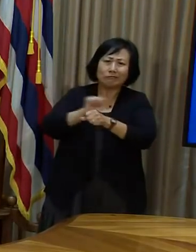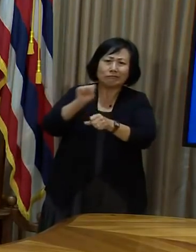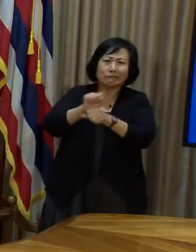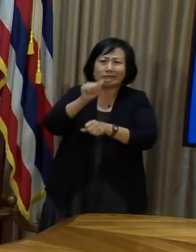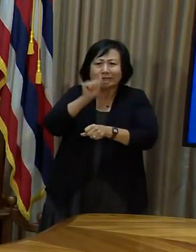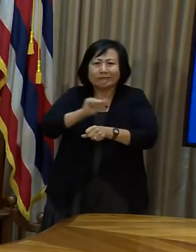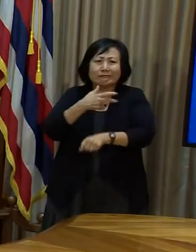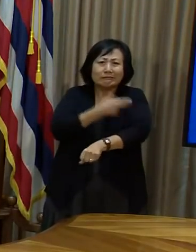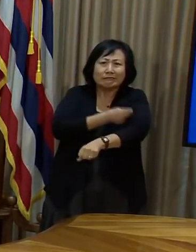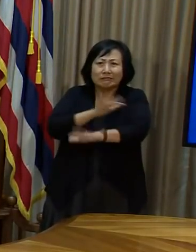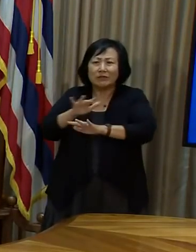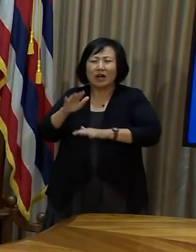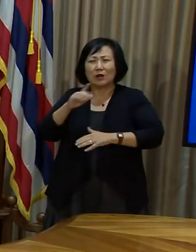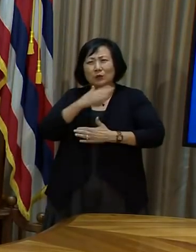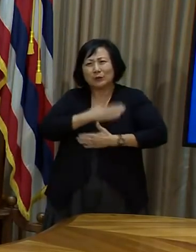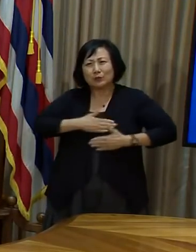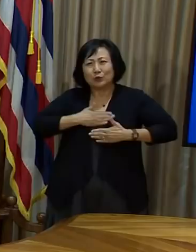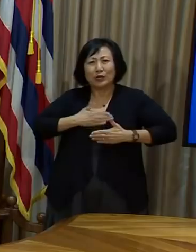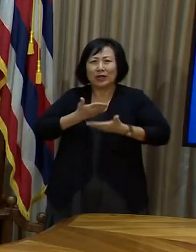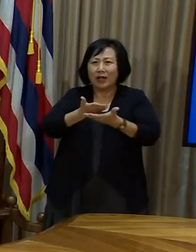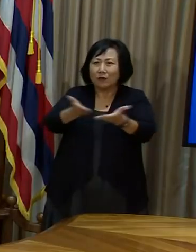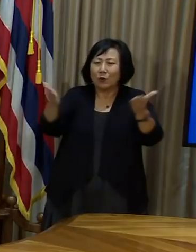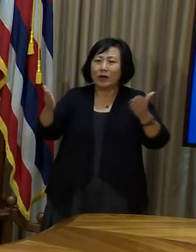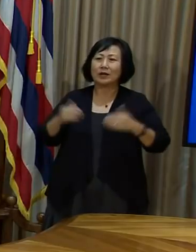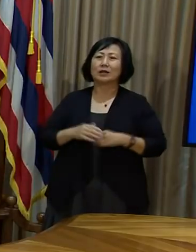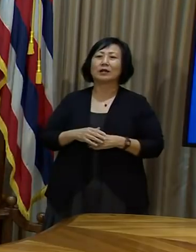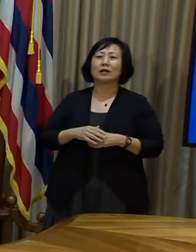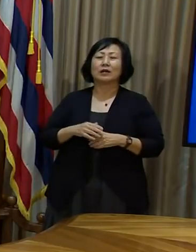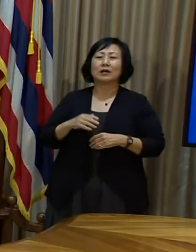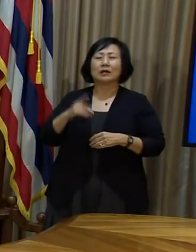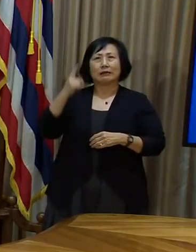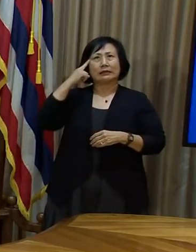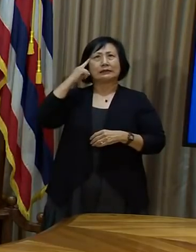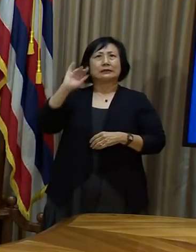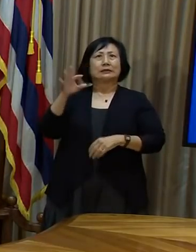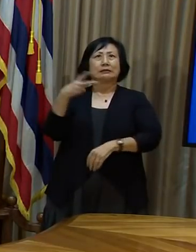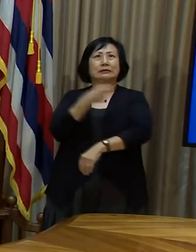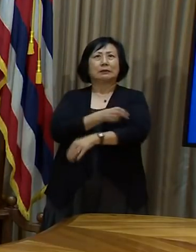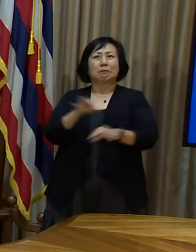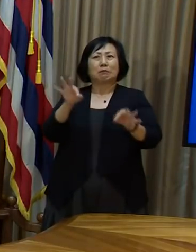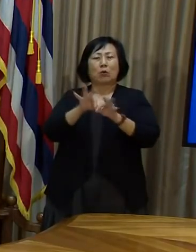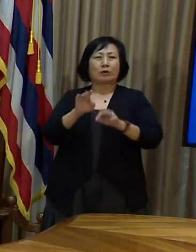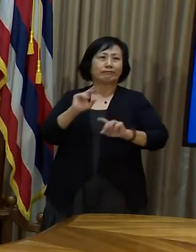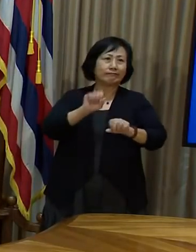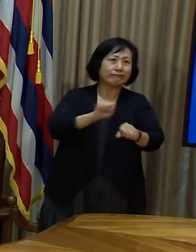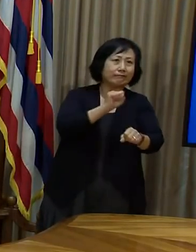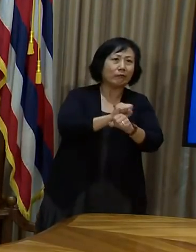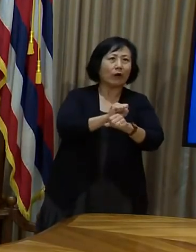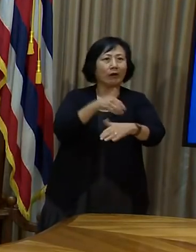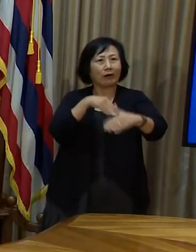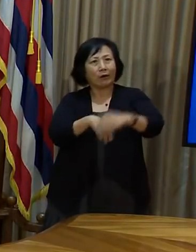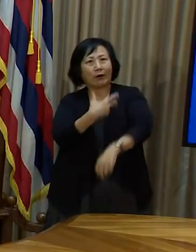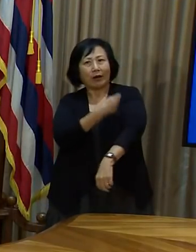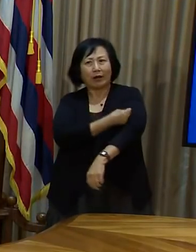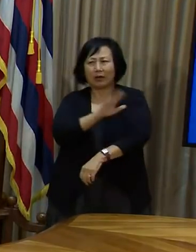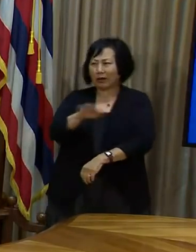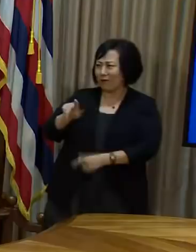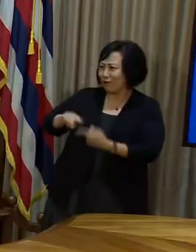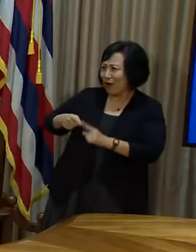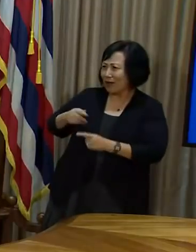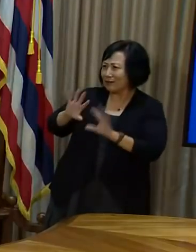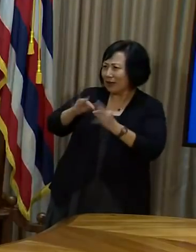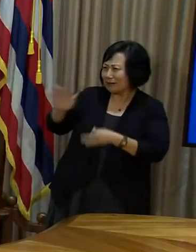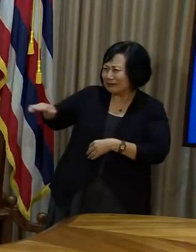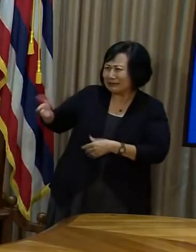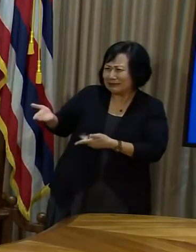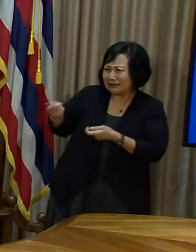I appreciate everyone making vaccinations a priority for you and asking your friends and family members